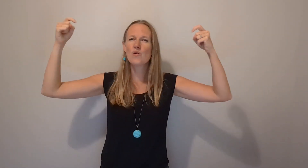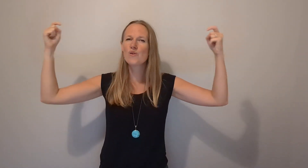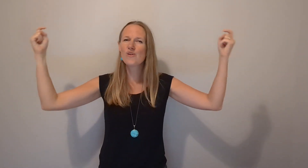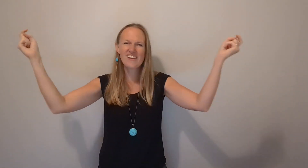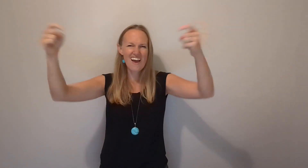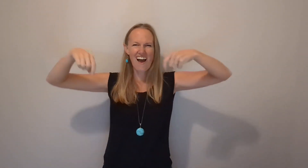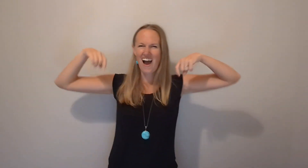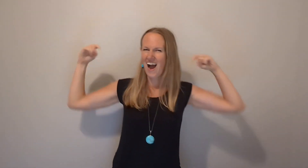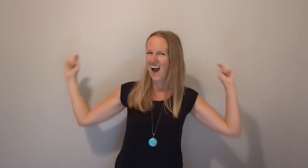hallelujah,